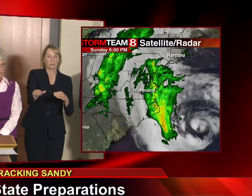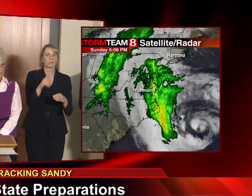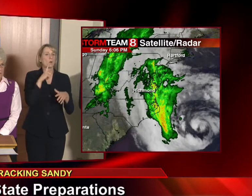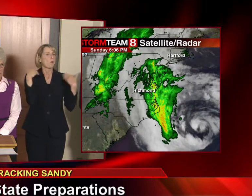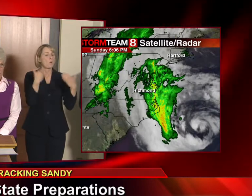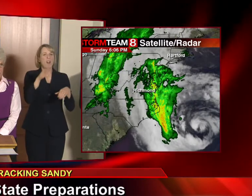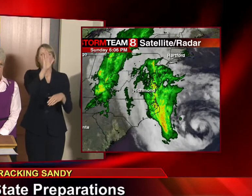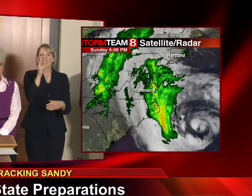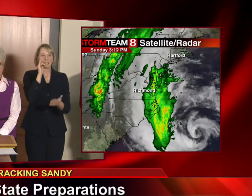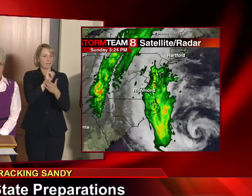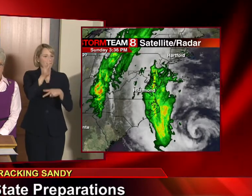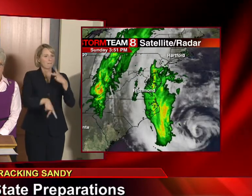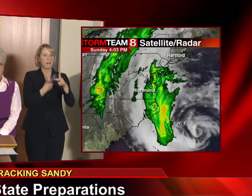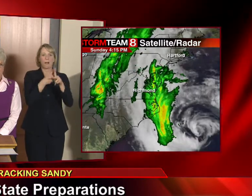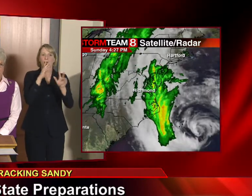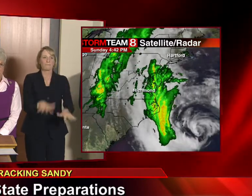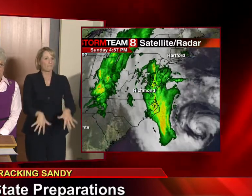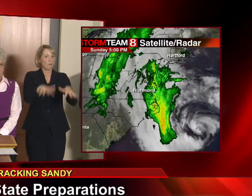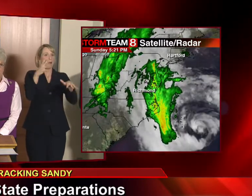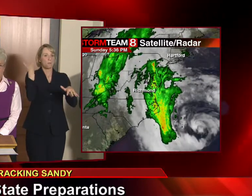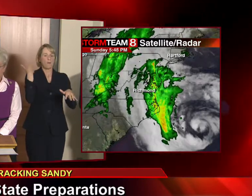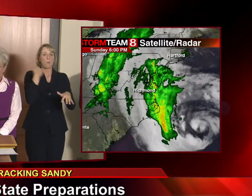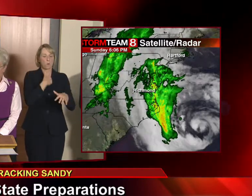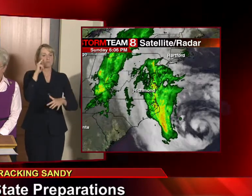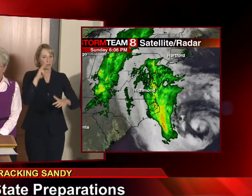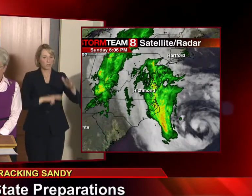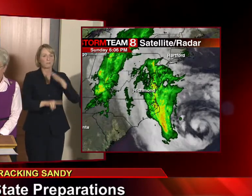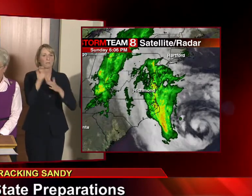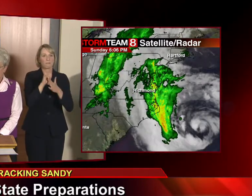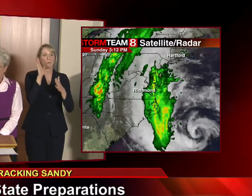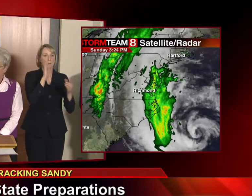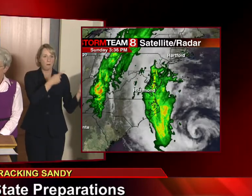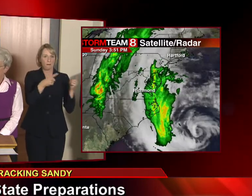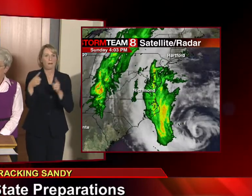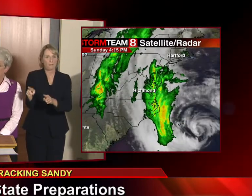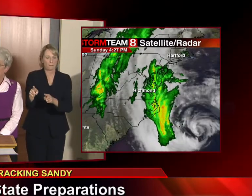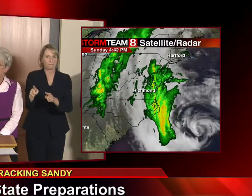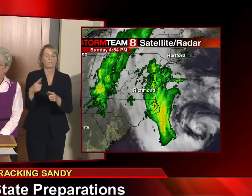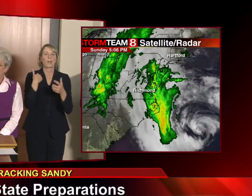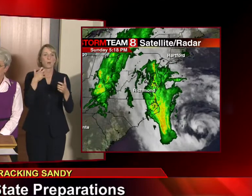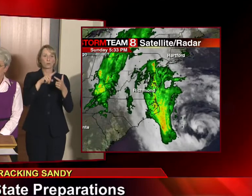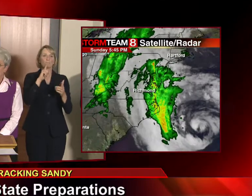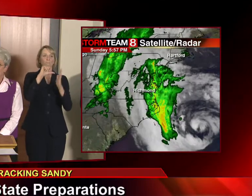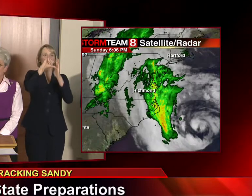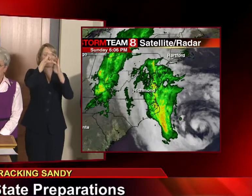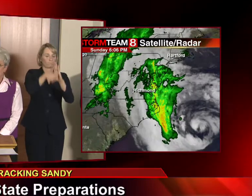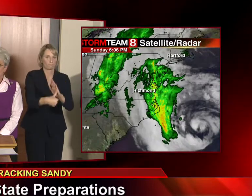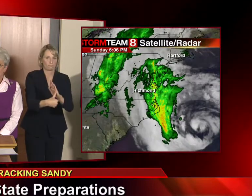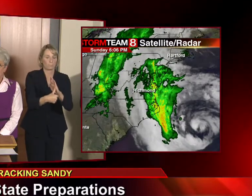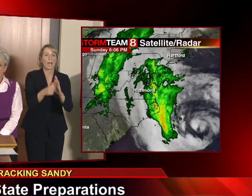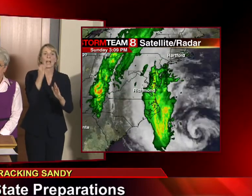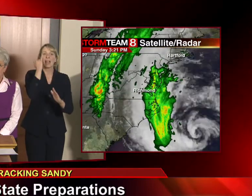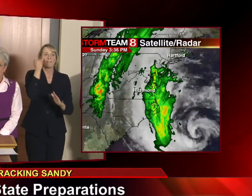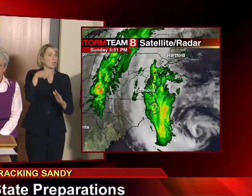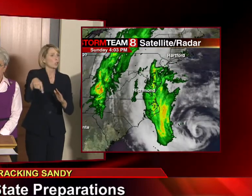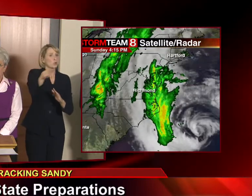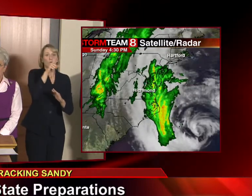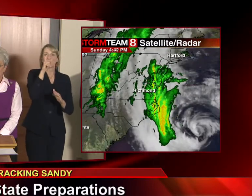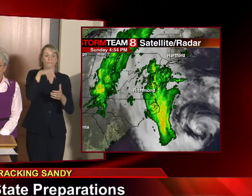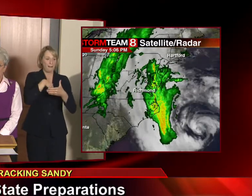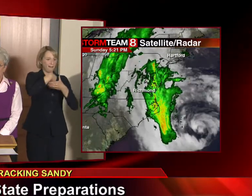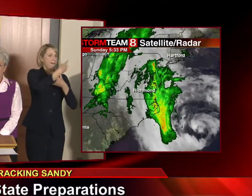Unprecedented flooding is the likely outcome. As clearly as I can, let me say that if you do not have to be out of your